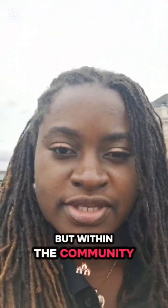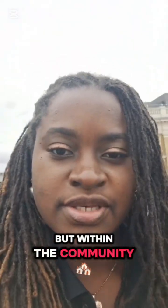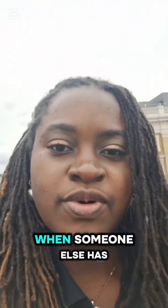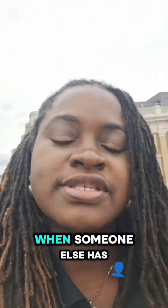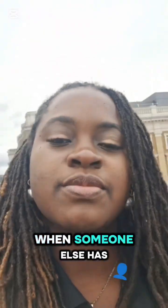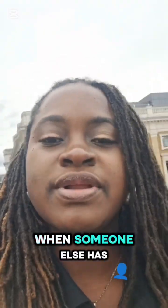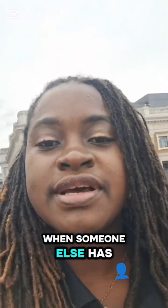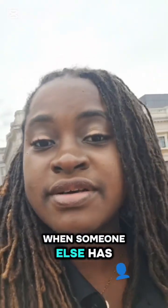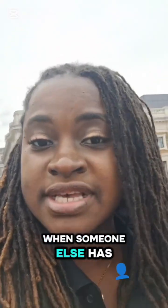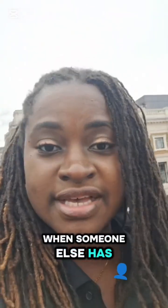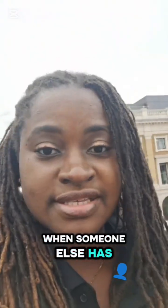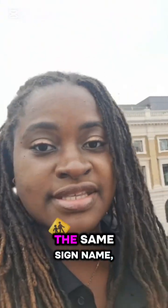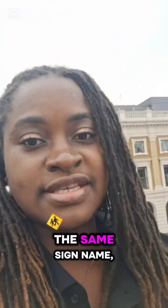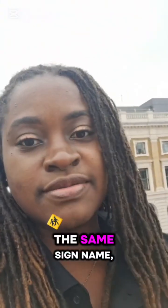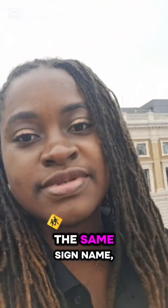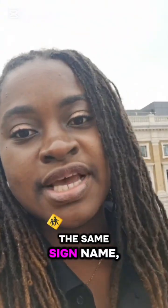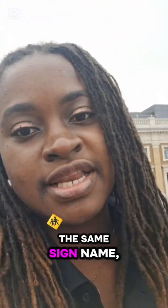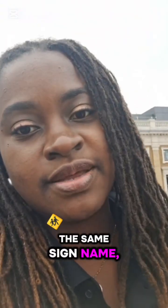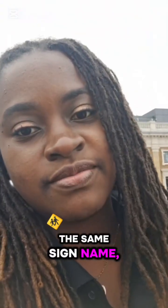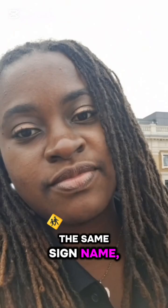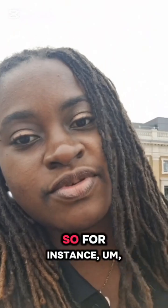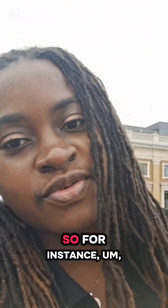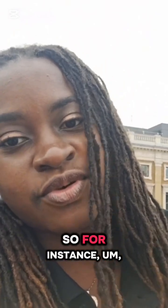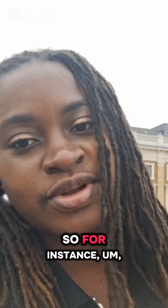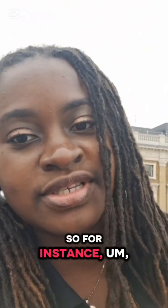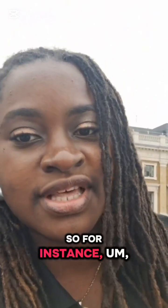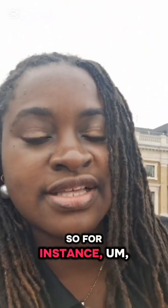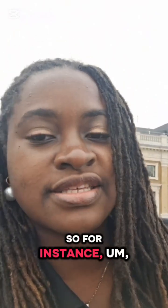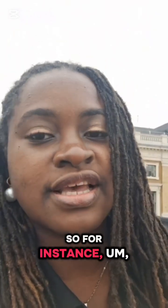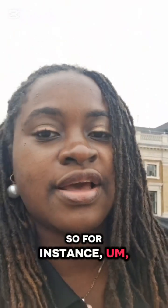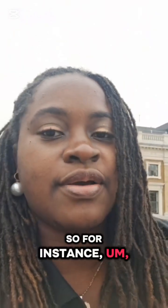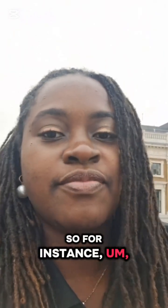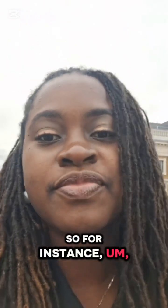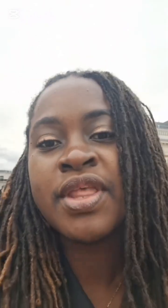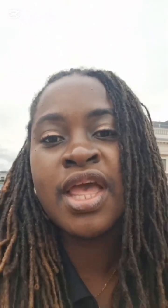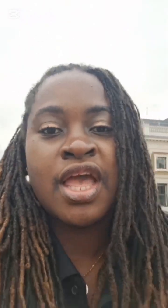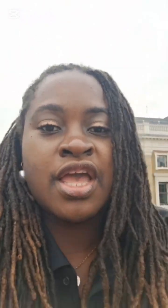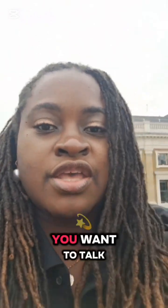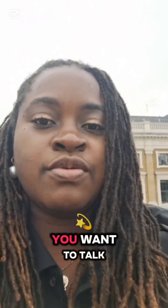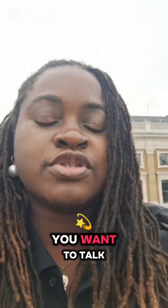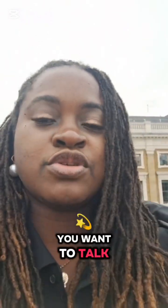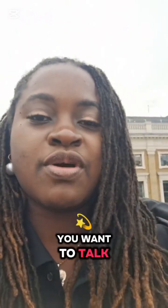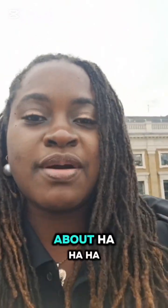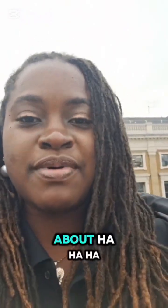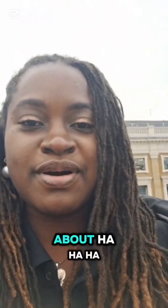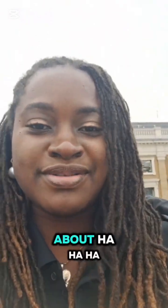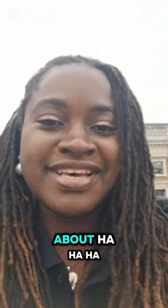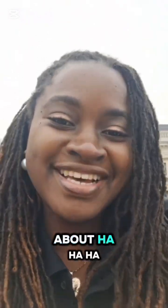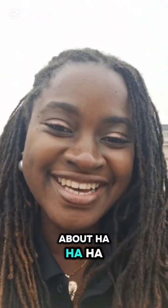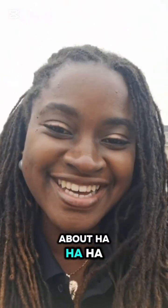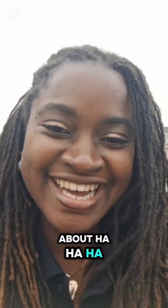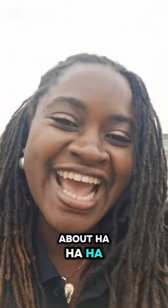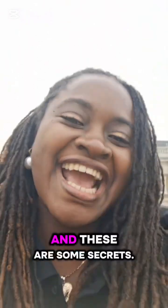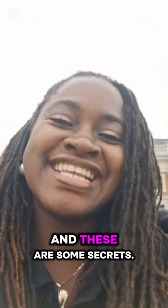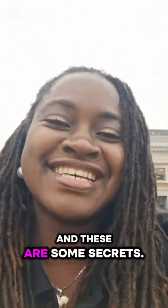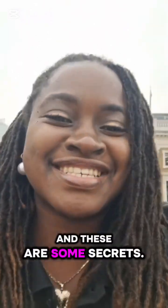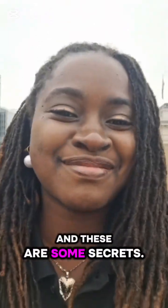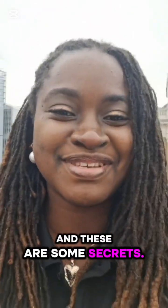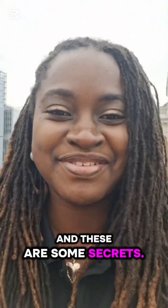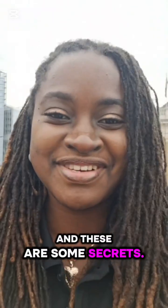when someone else has the same sign name, so for instance, you want to talk about, and these are some secrets.